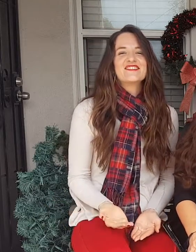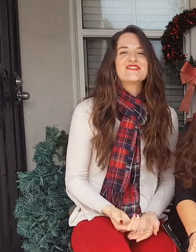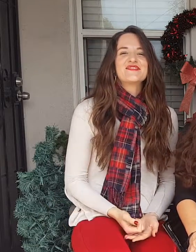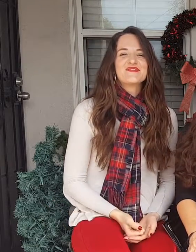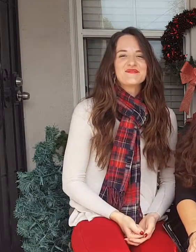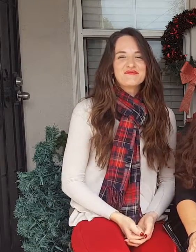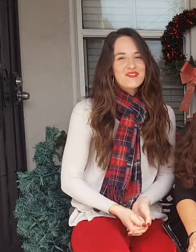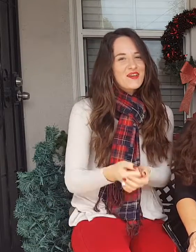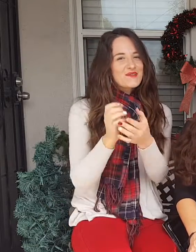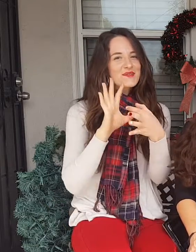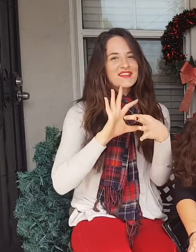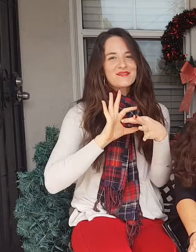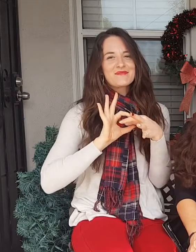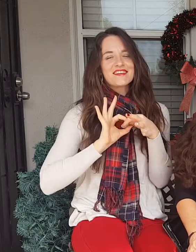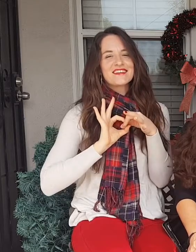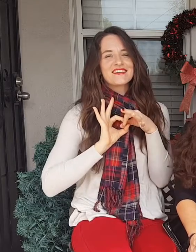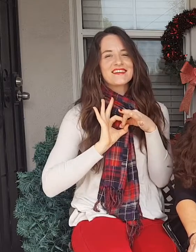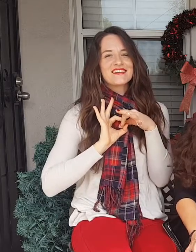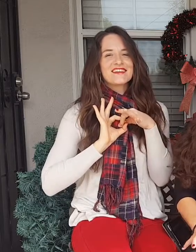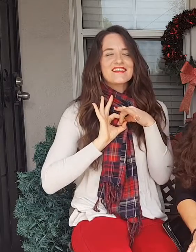below, will be